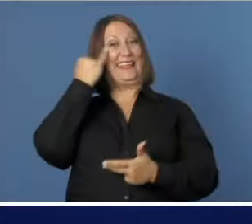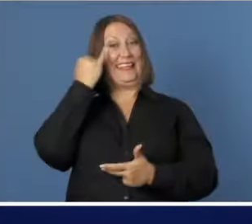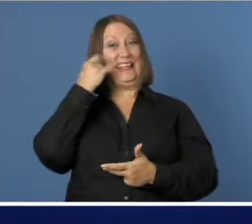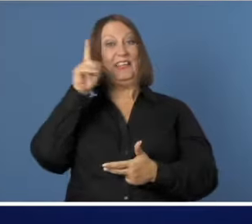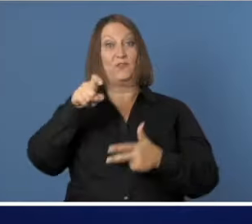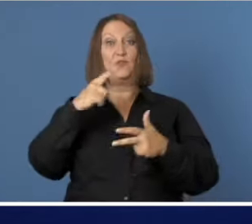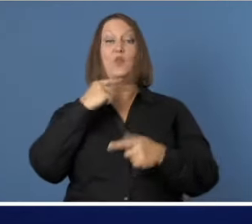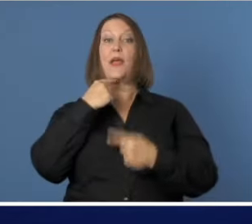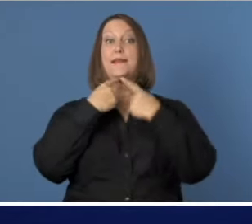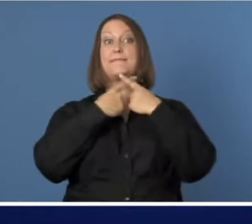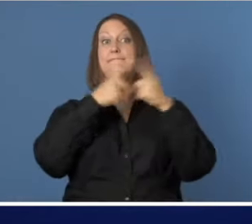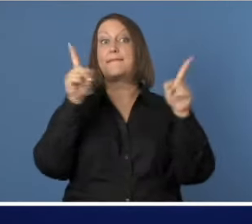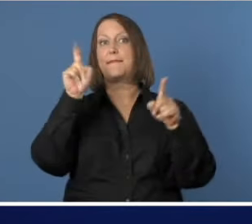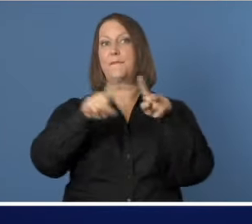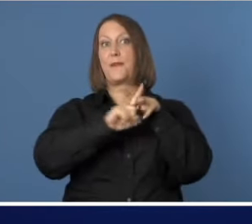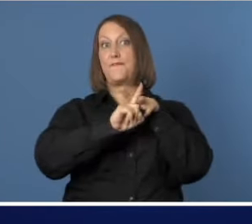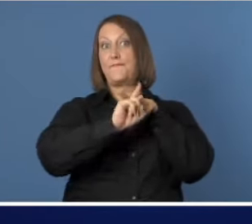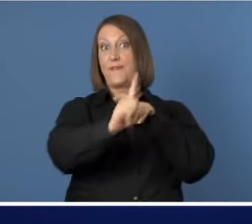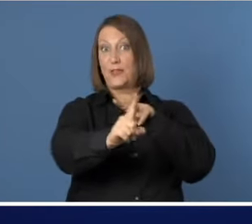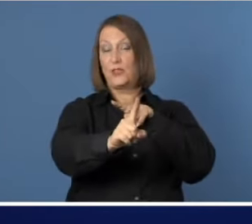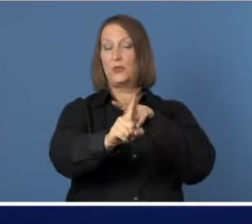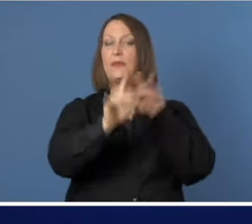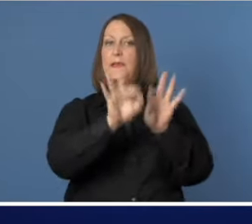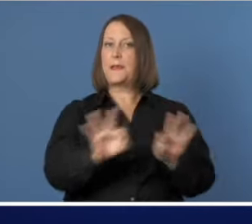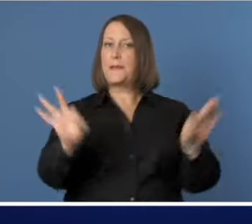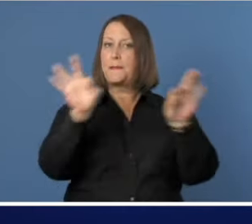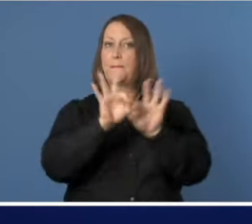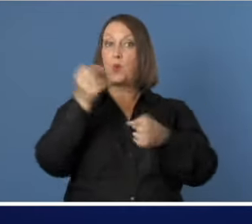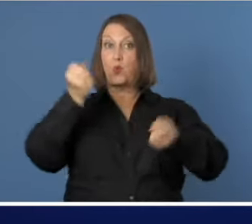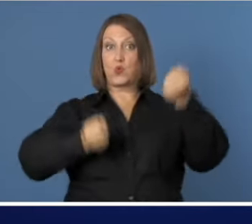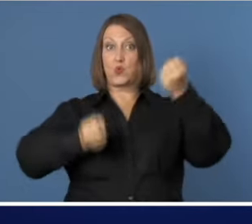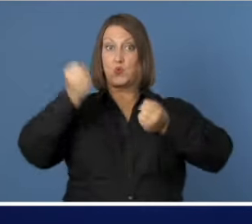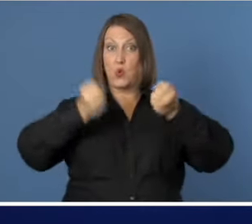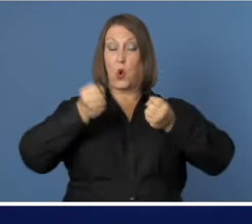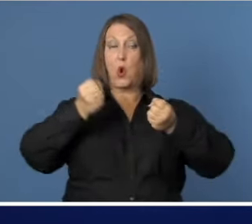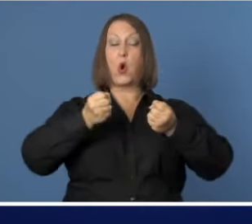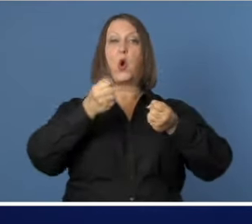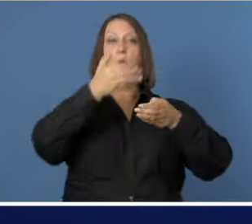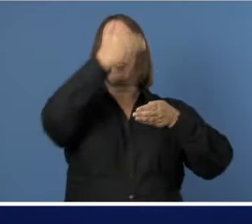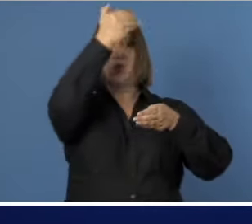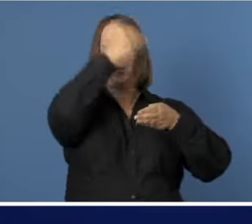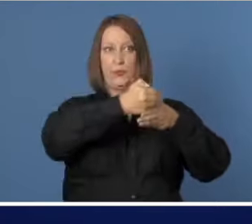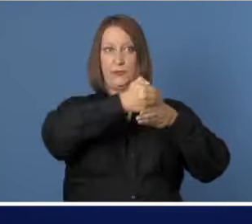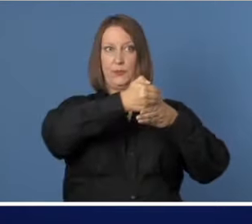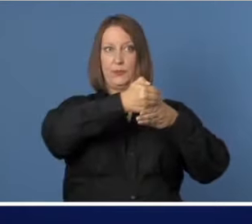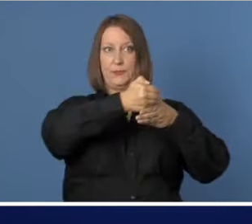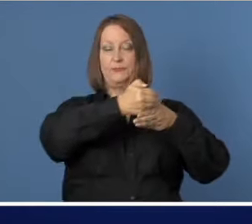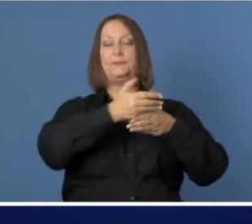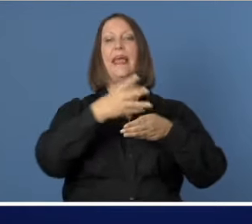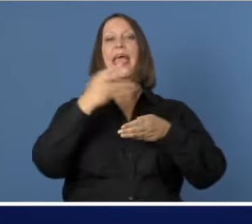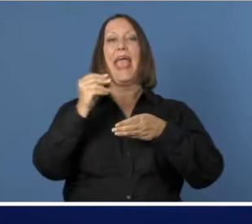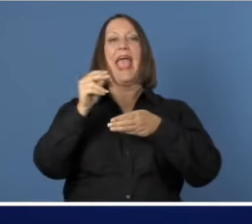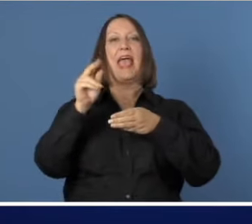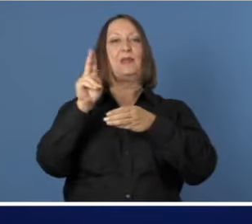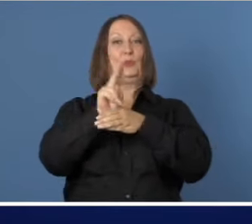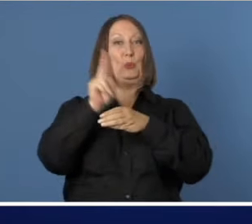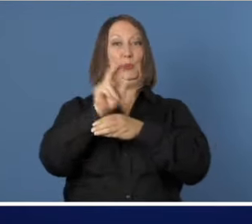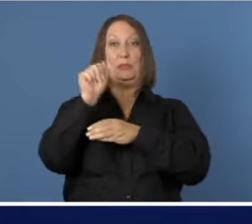If you are told to evacuate, keep car windows and vents closed.